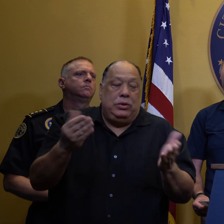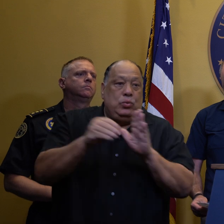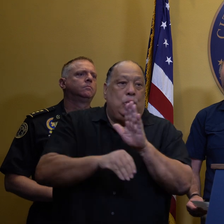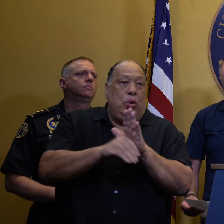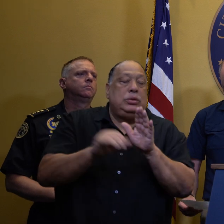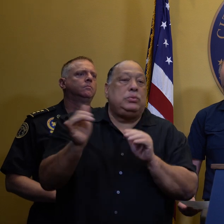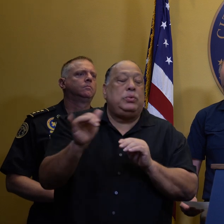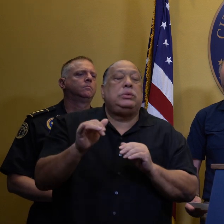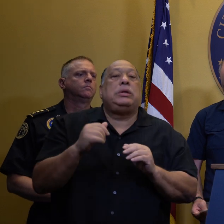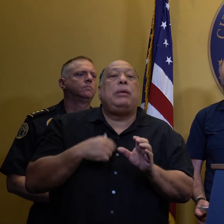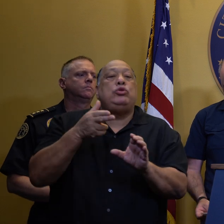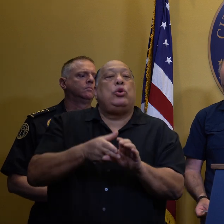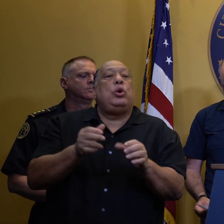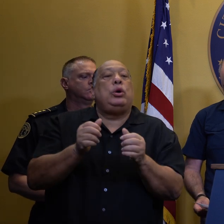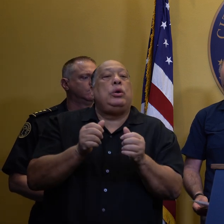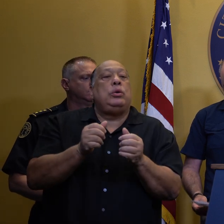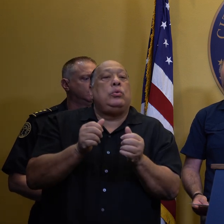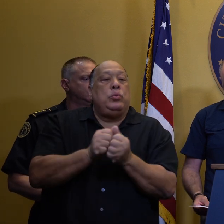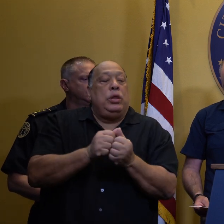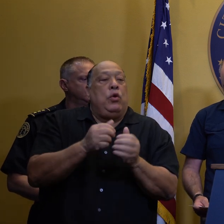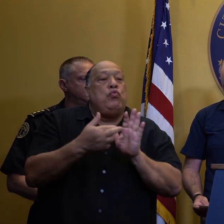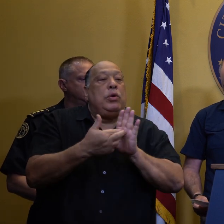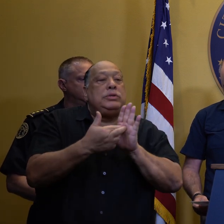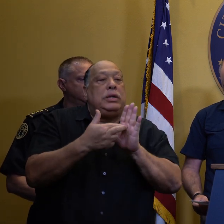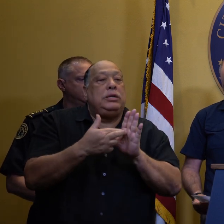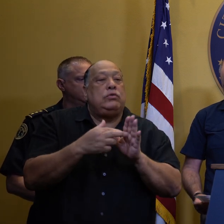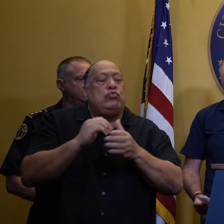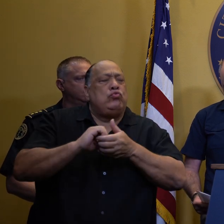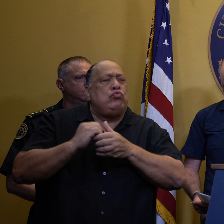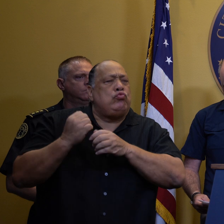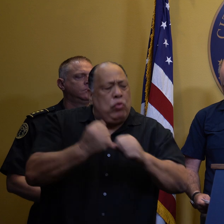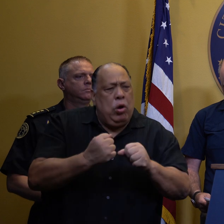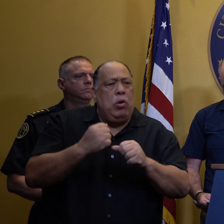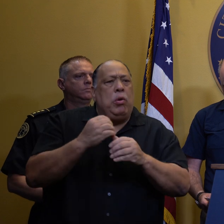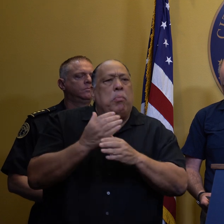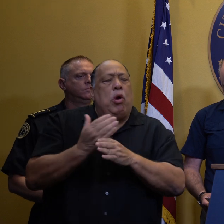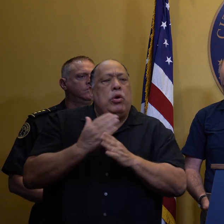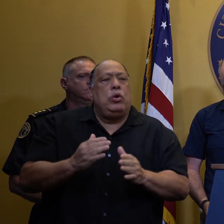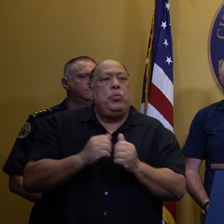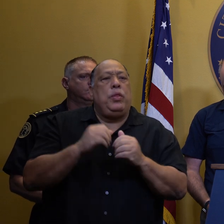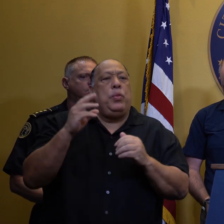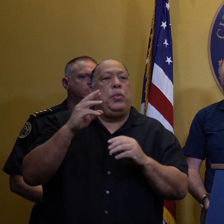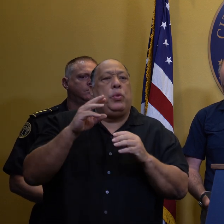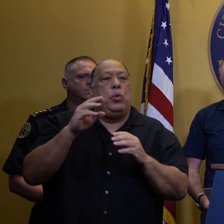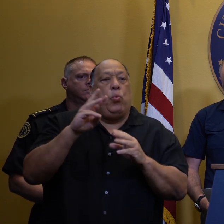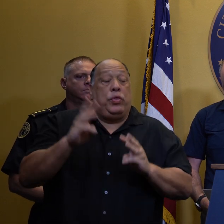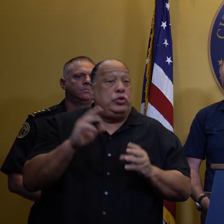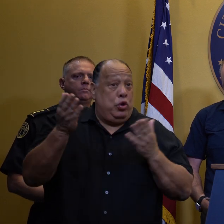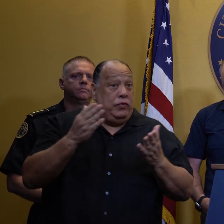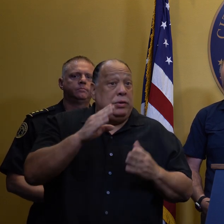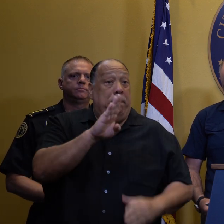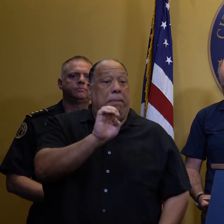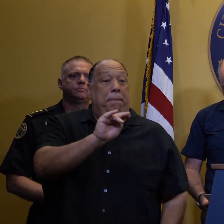well. But I'm joined by our representative and strong partner with the National Weather Service, Mr. Benjamin Schott. I